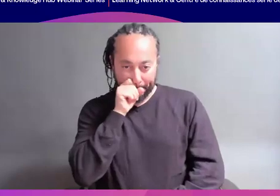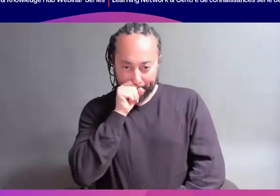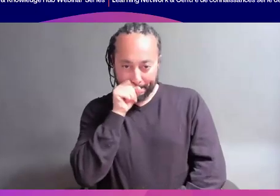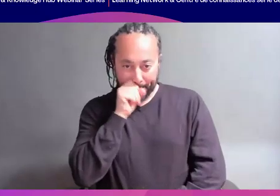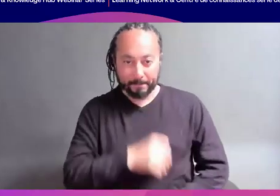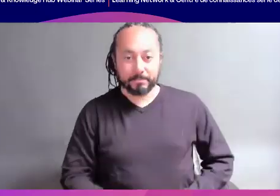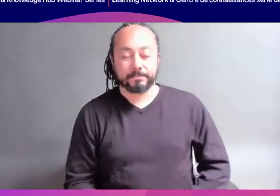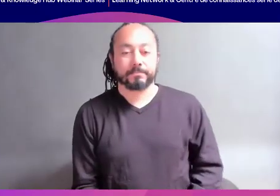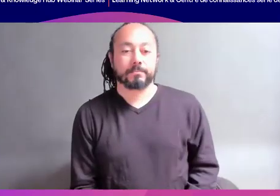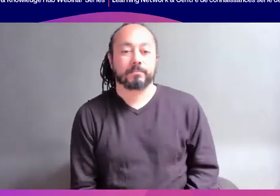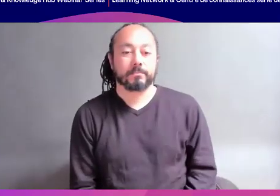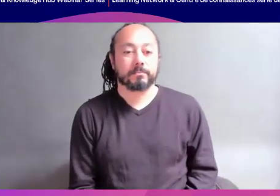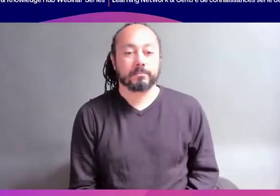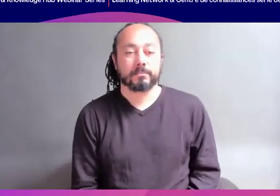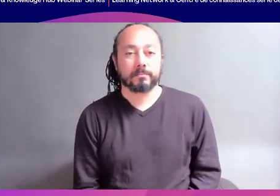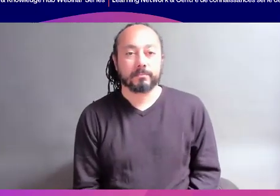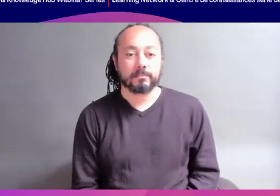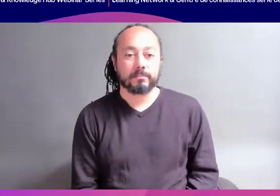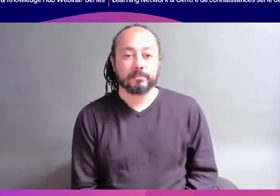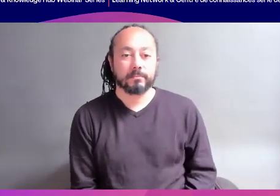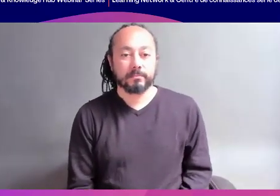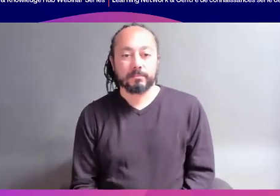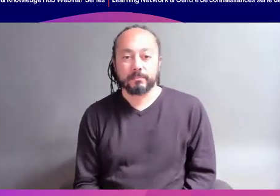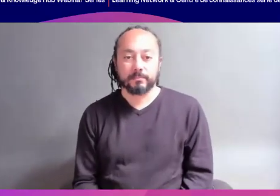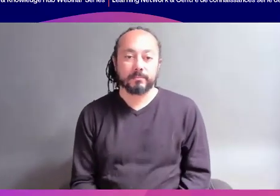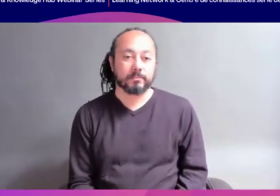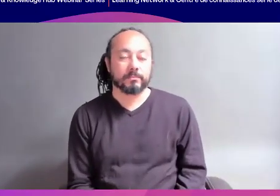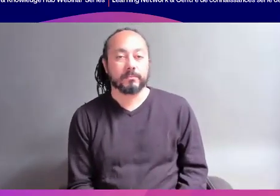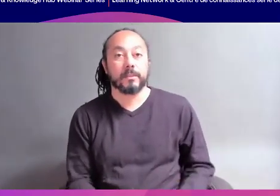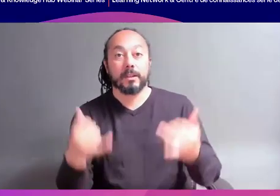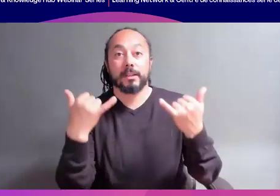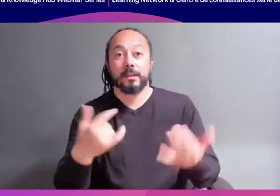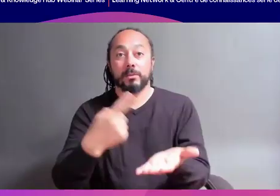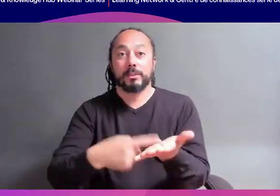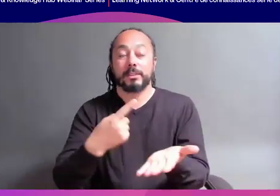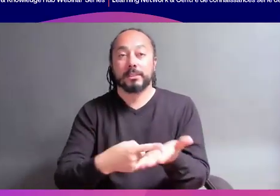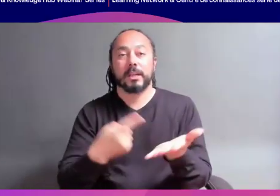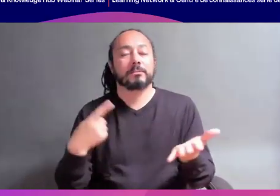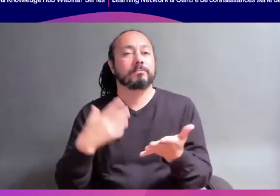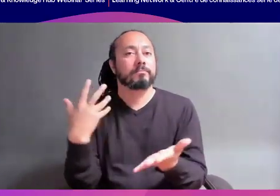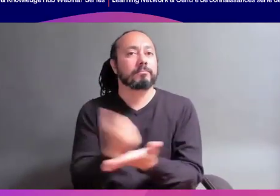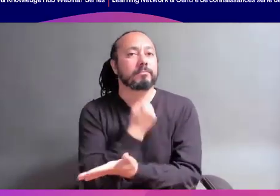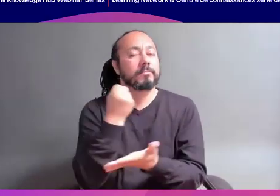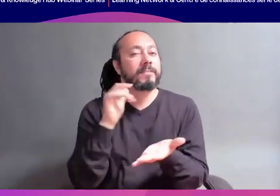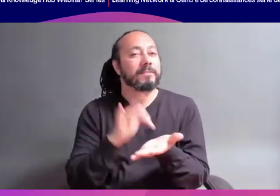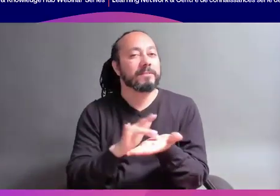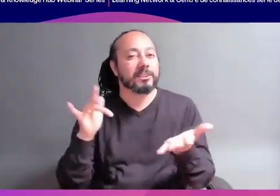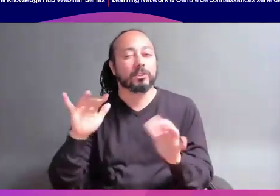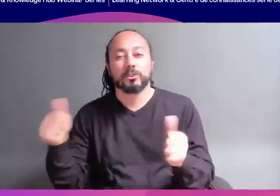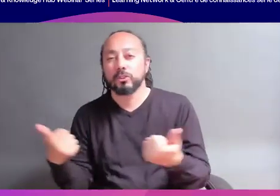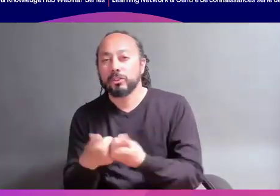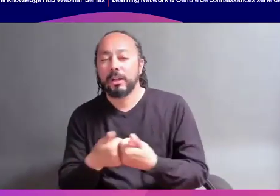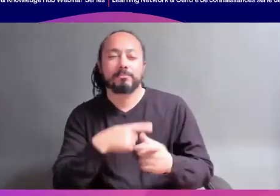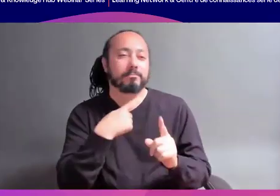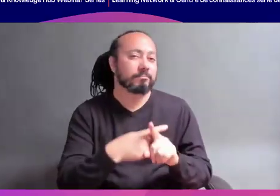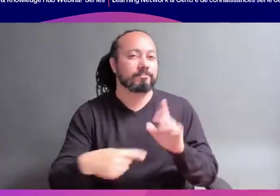Today, we are going to discuss the advantages and challenges of doing work in online spaces. As we have